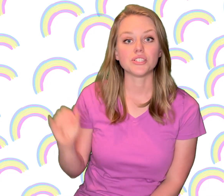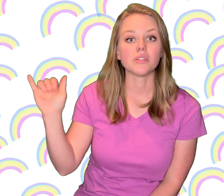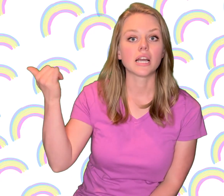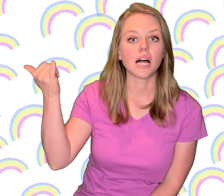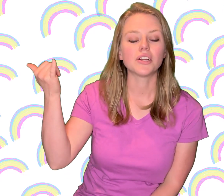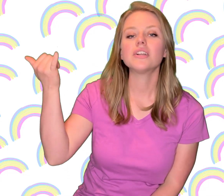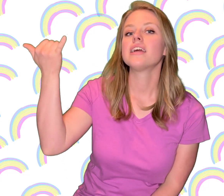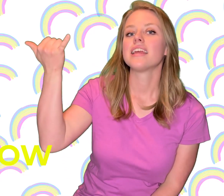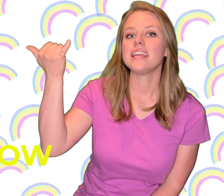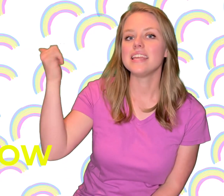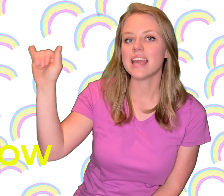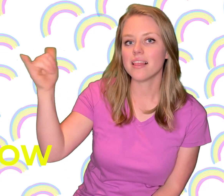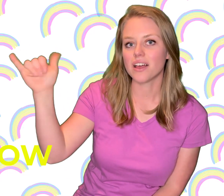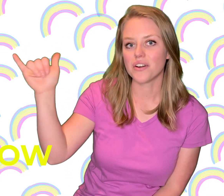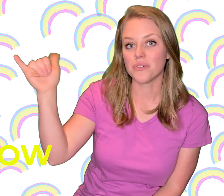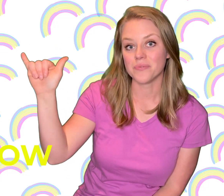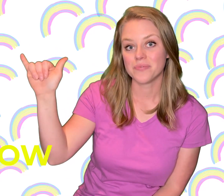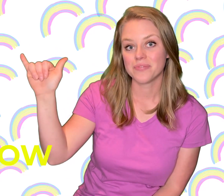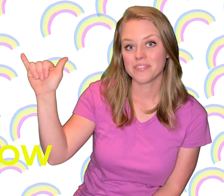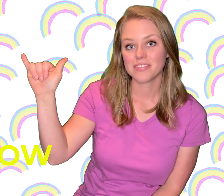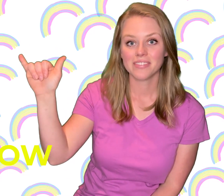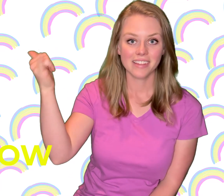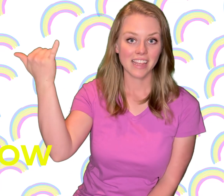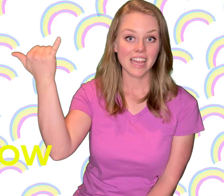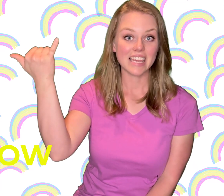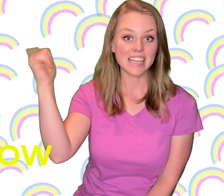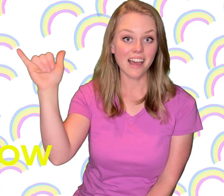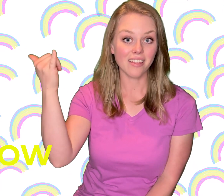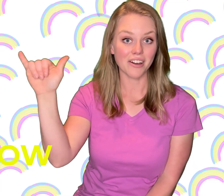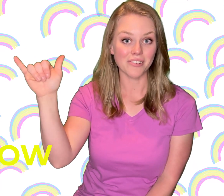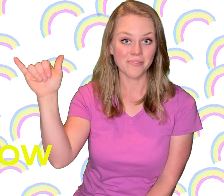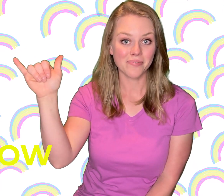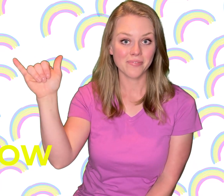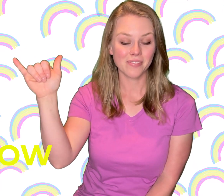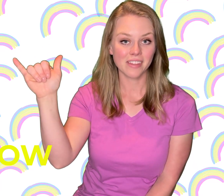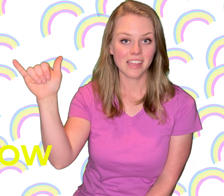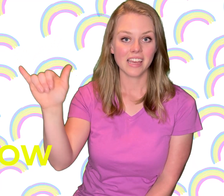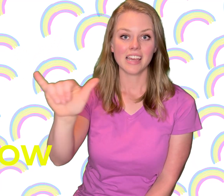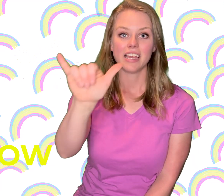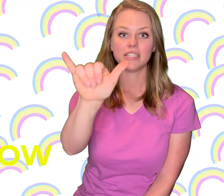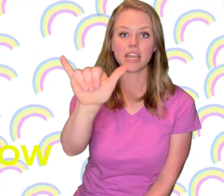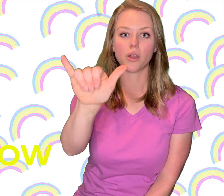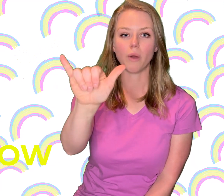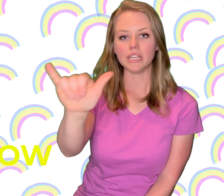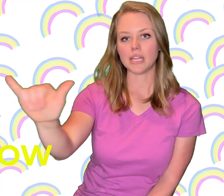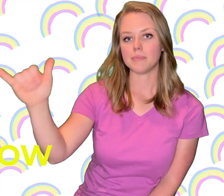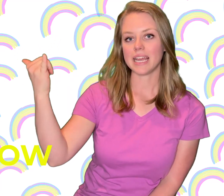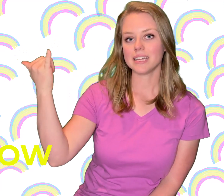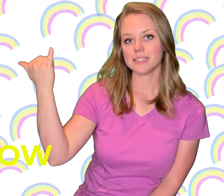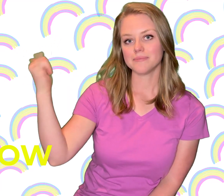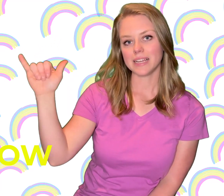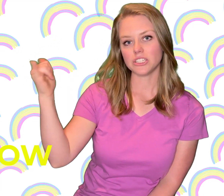the color yellow. Yellow. You take your Y-shaped hand and shake